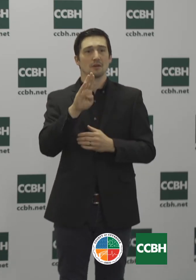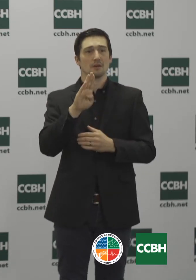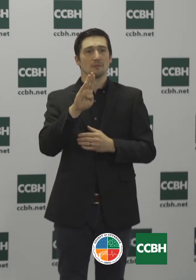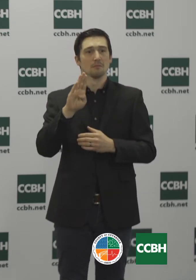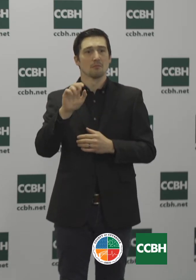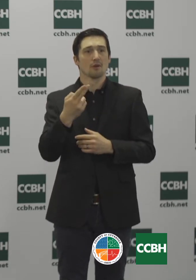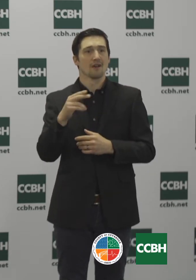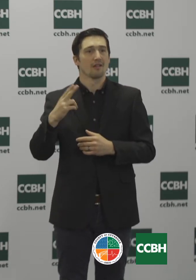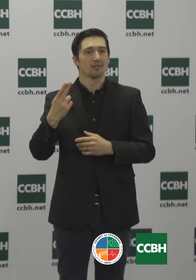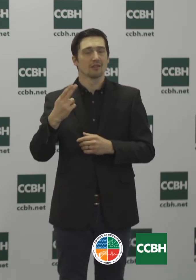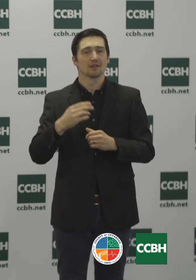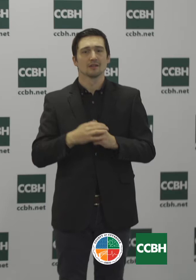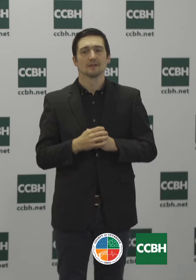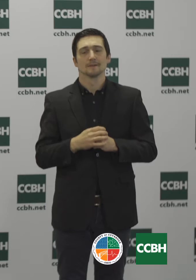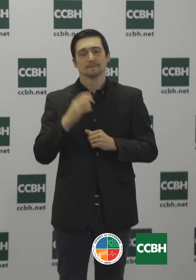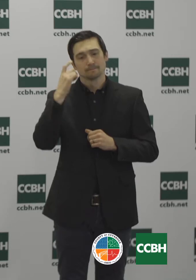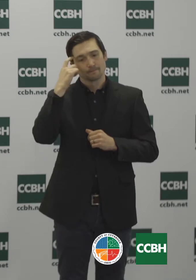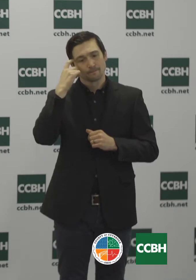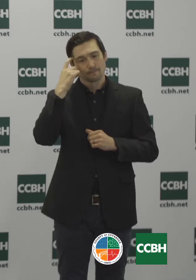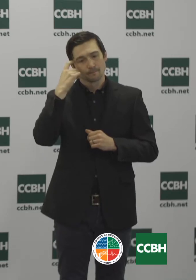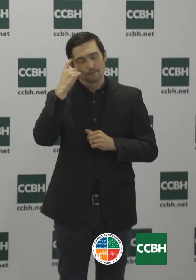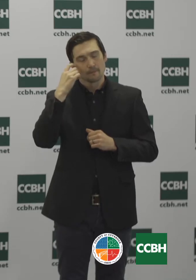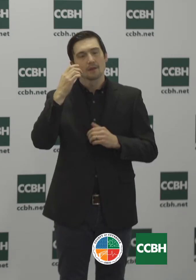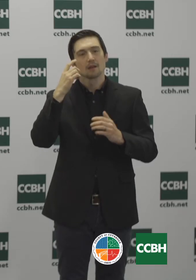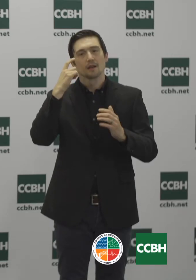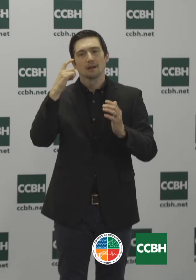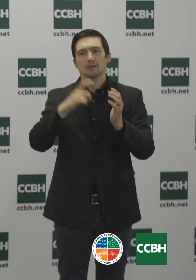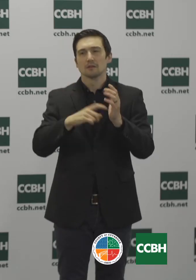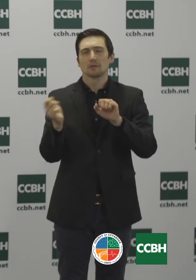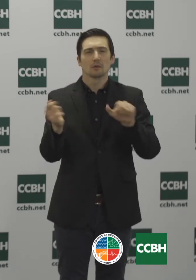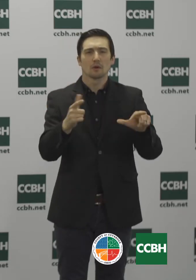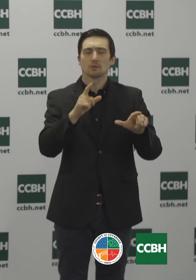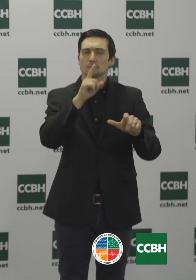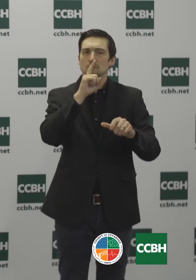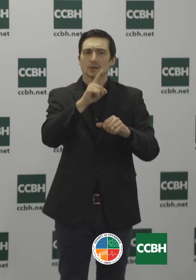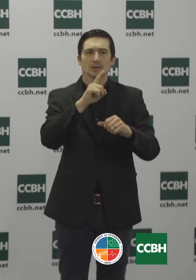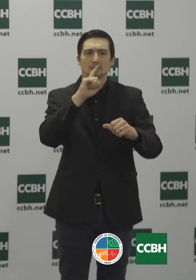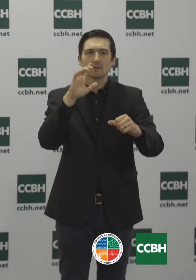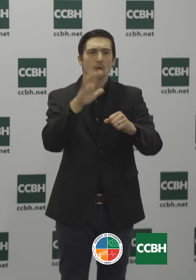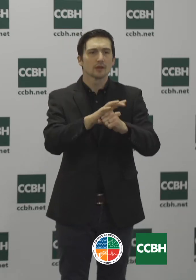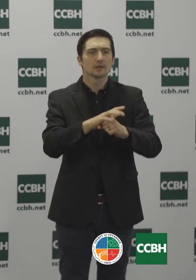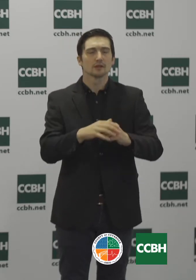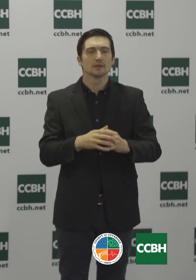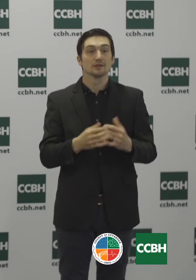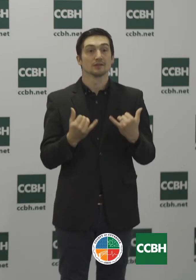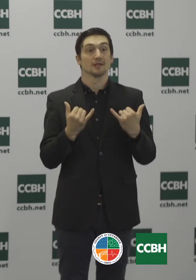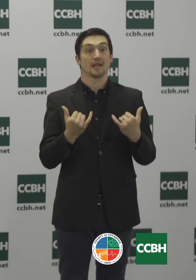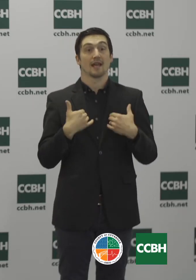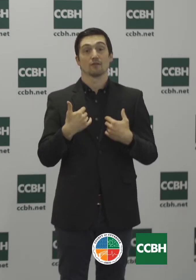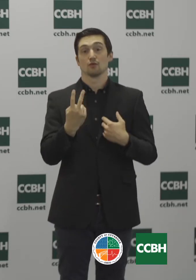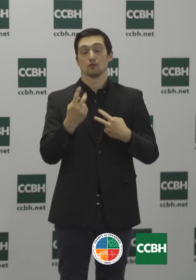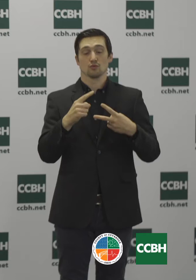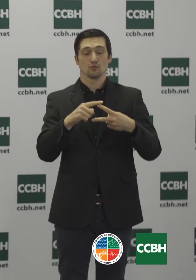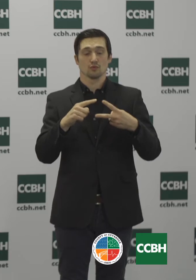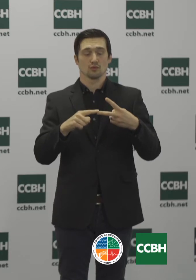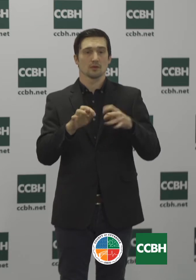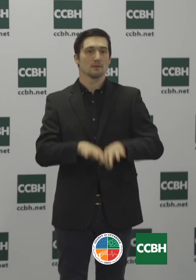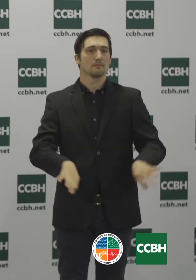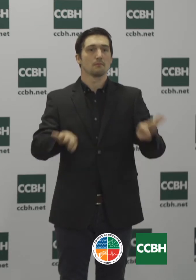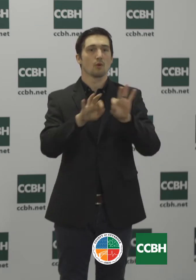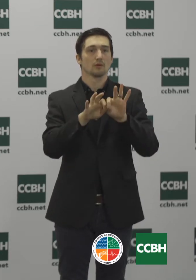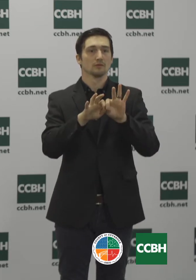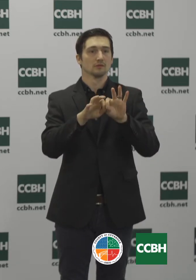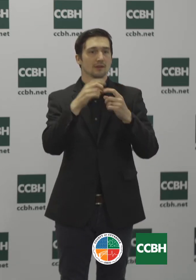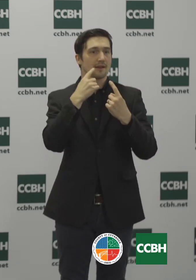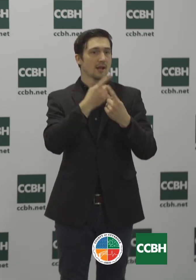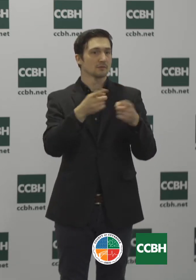truly caring and compassionate and devoted. Today I want to make two important announcements.